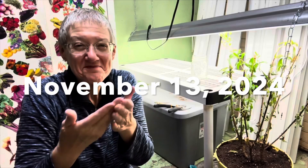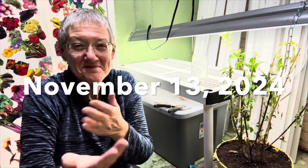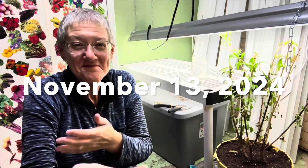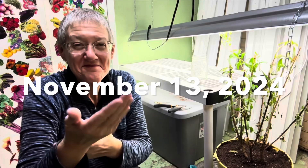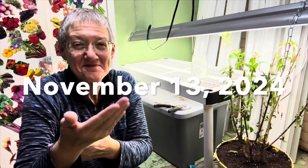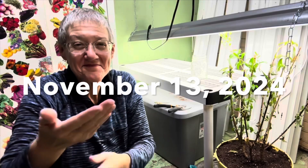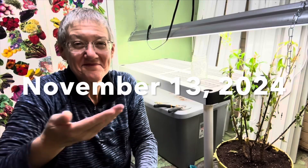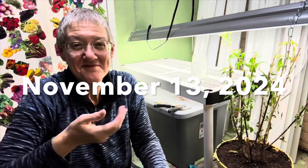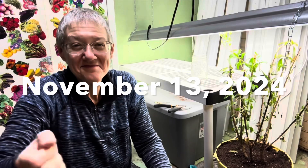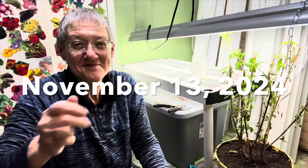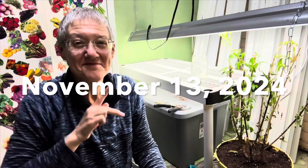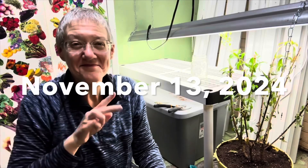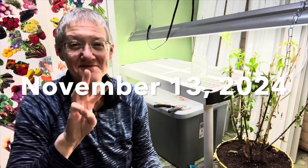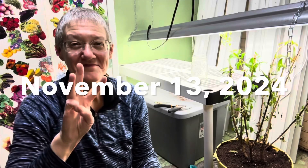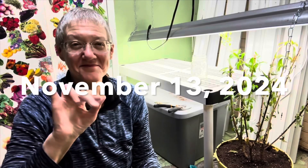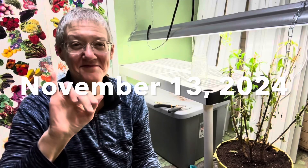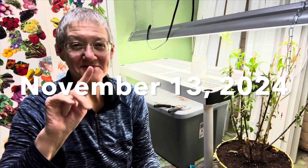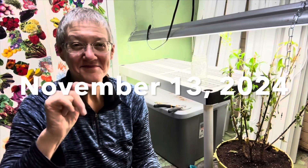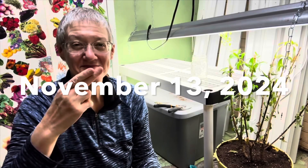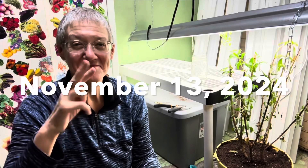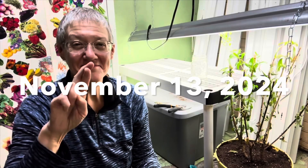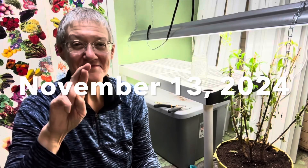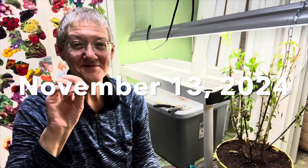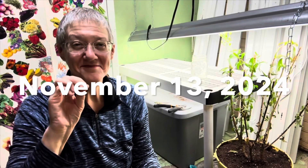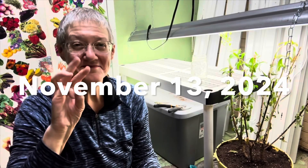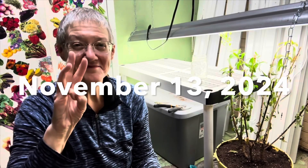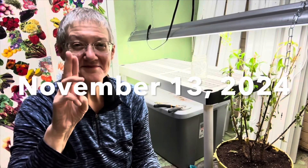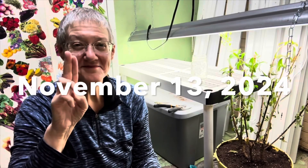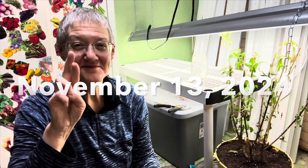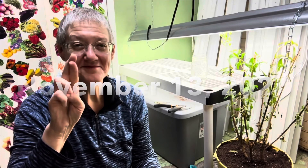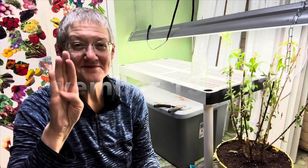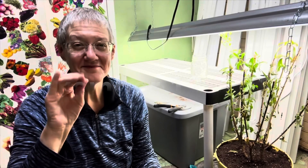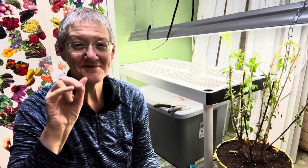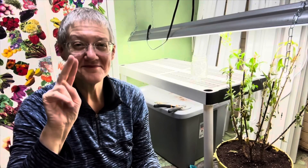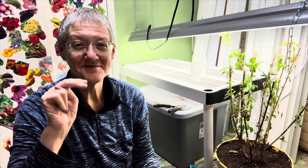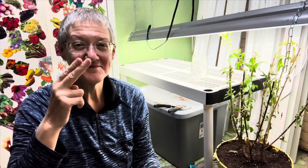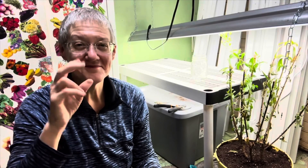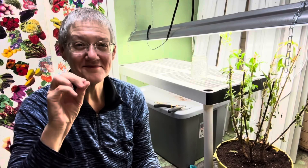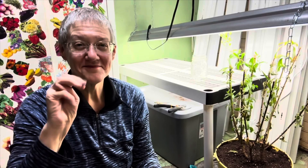Good morning and welcome back to Withrow Urban Homestead.